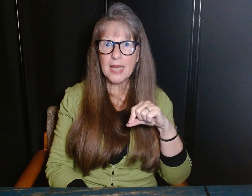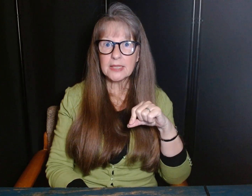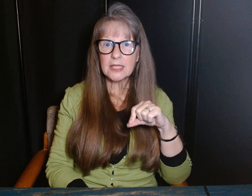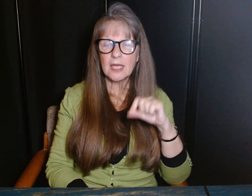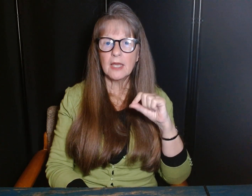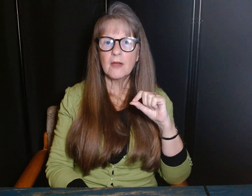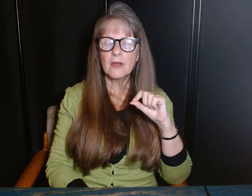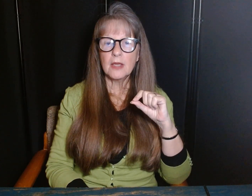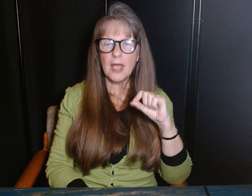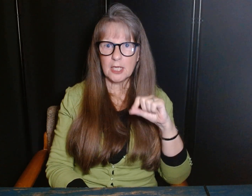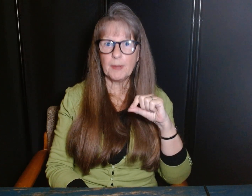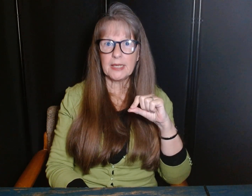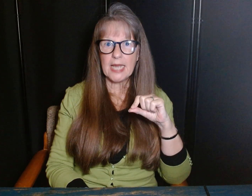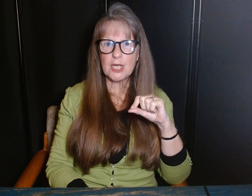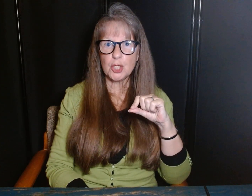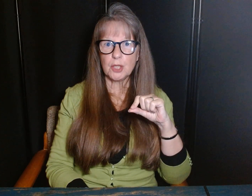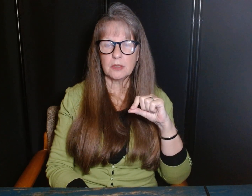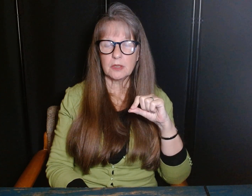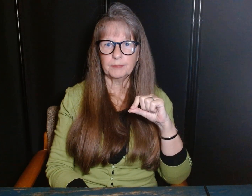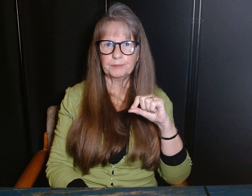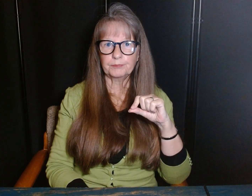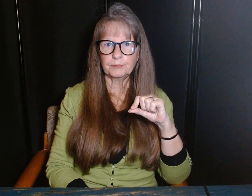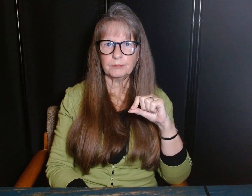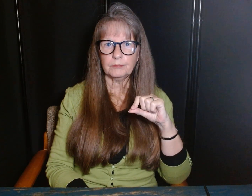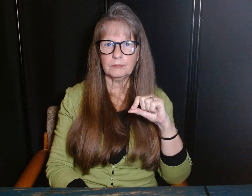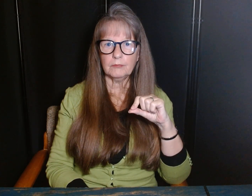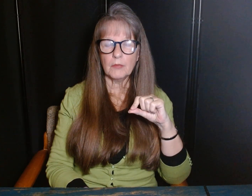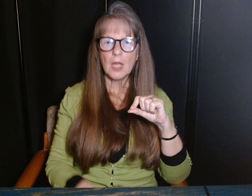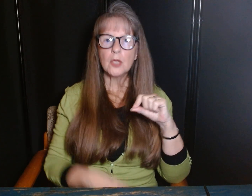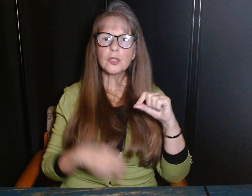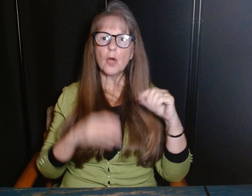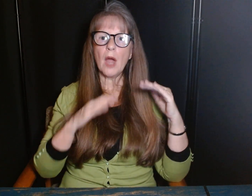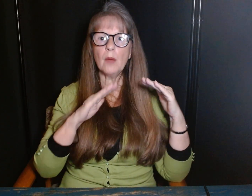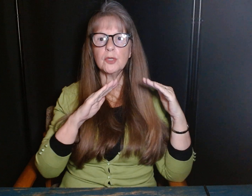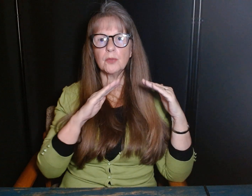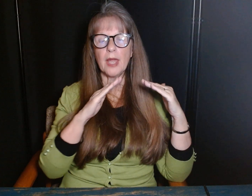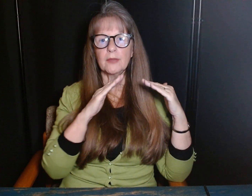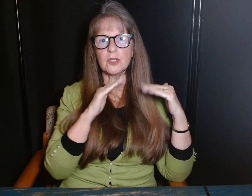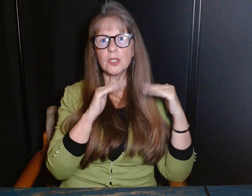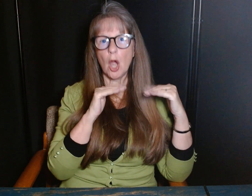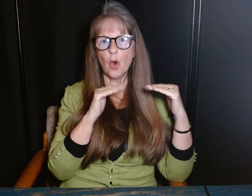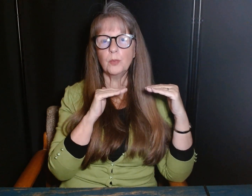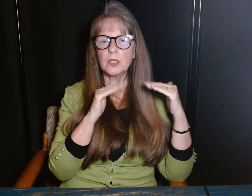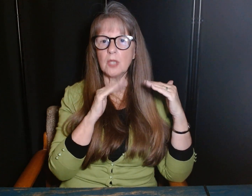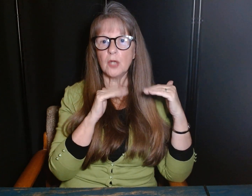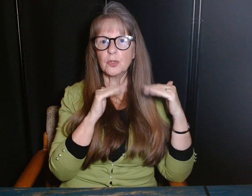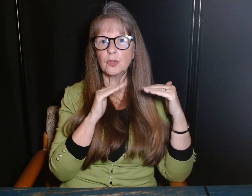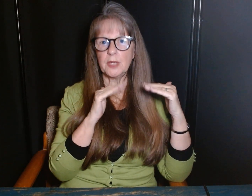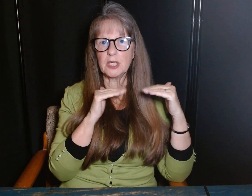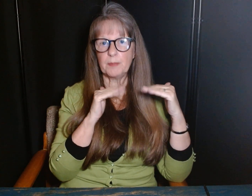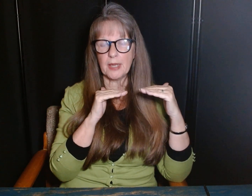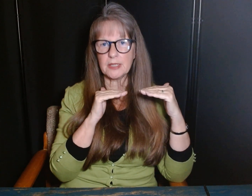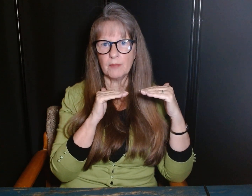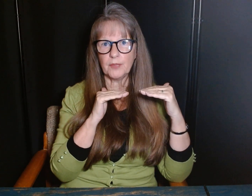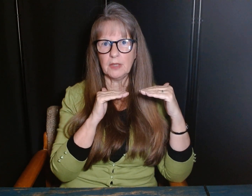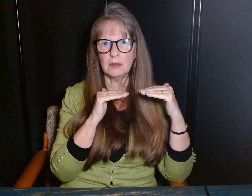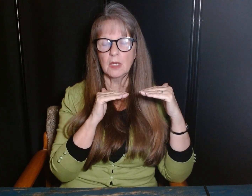Unmet expectations. So I would do, this is hope. This is also to expect something. So